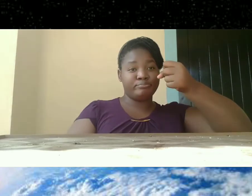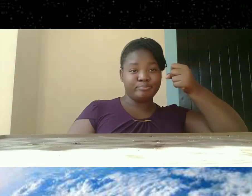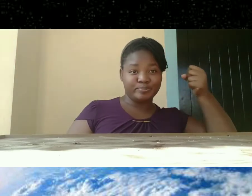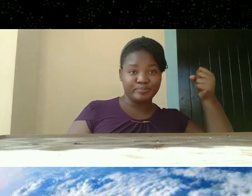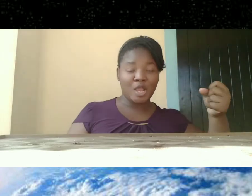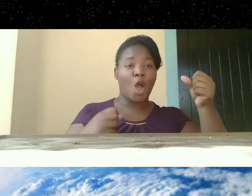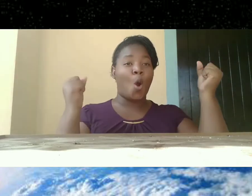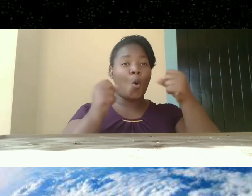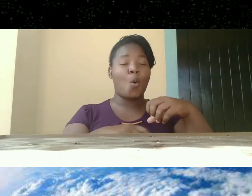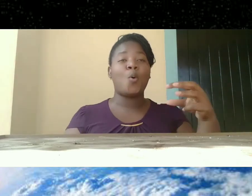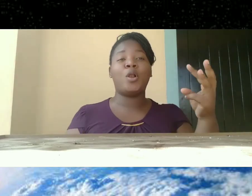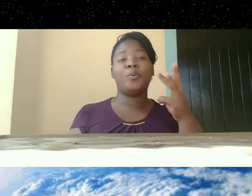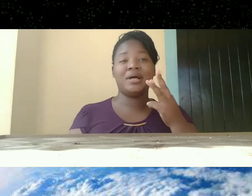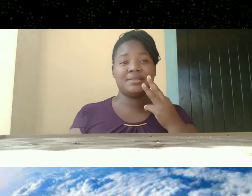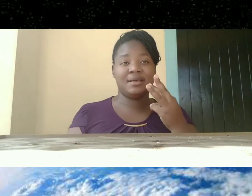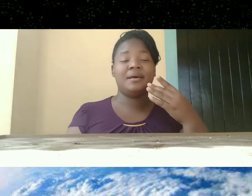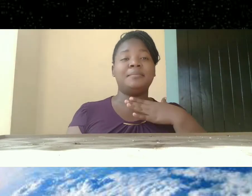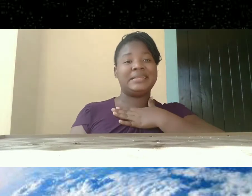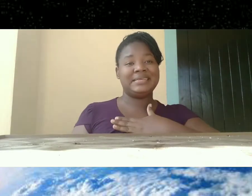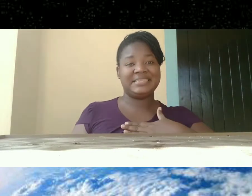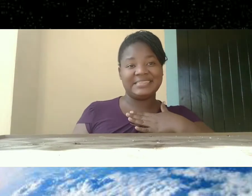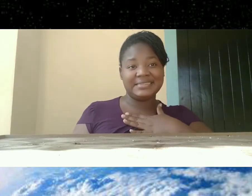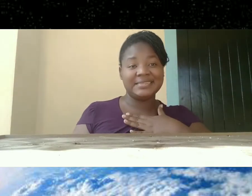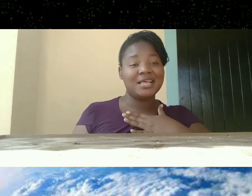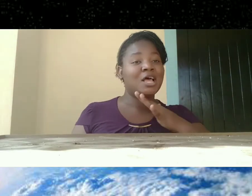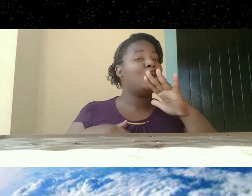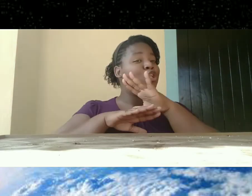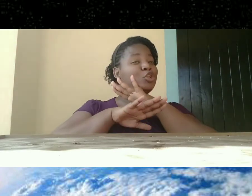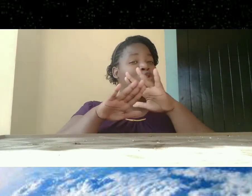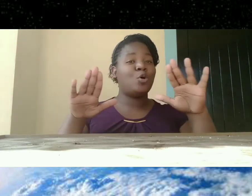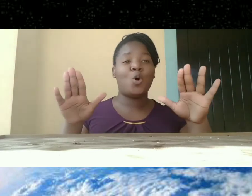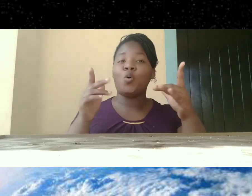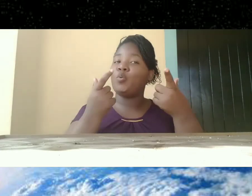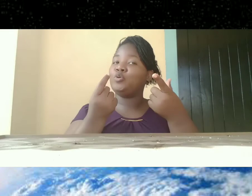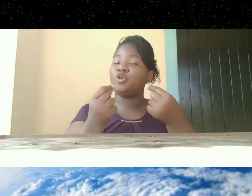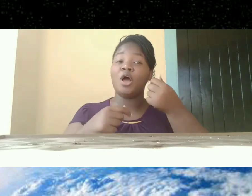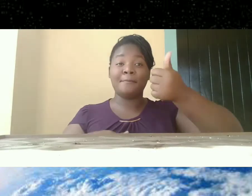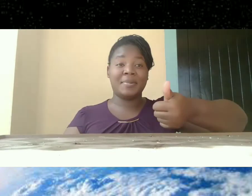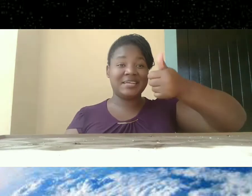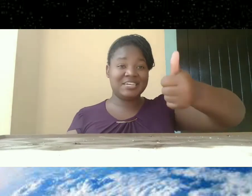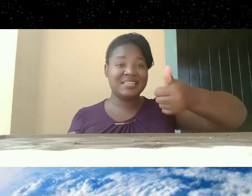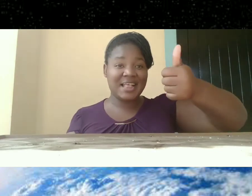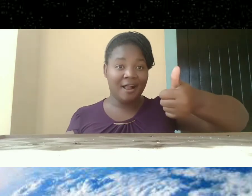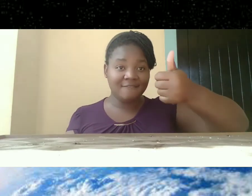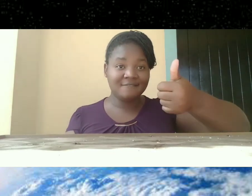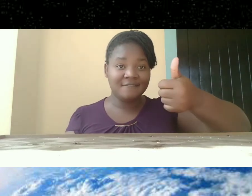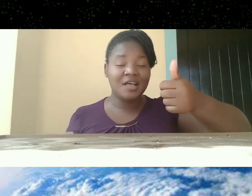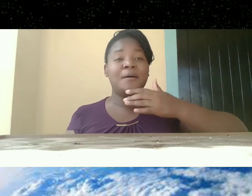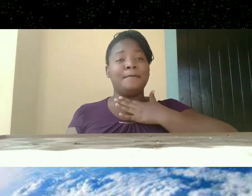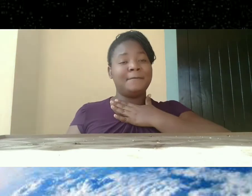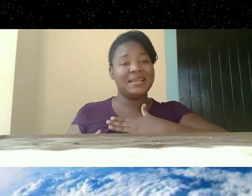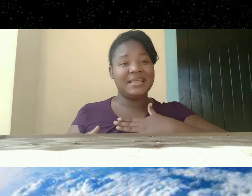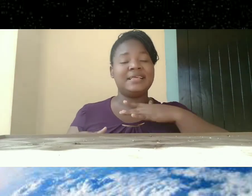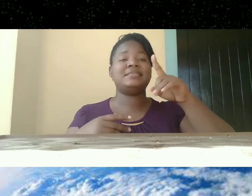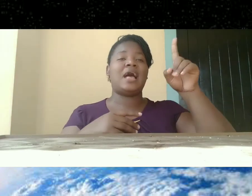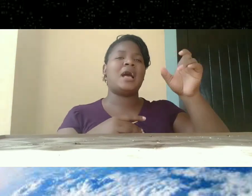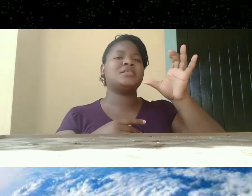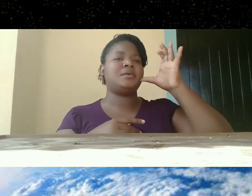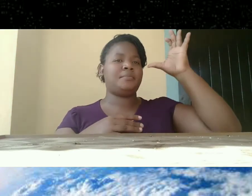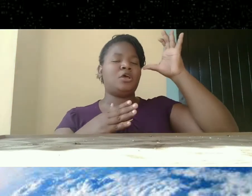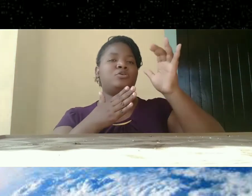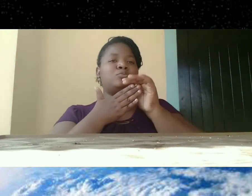refrigerator, to open the fridge to take out the water. Please don't do it by yourself.